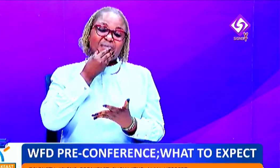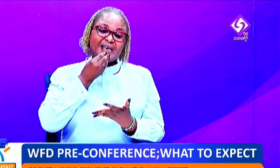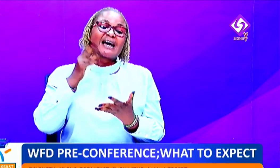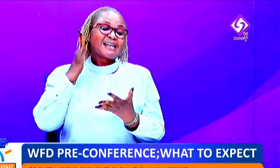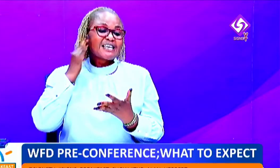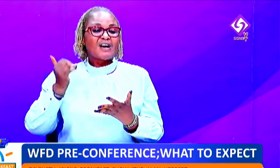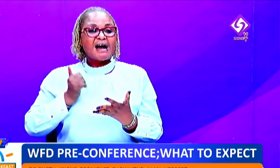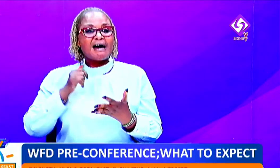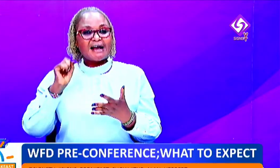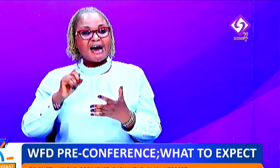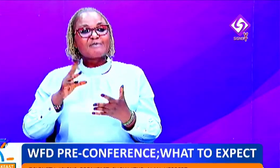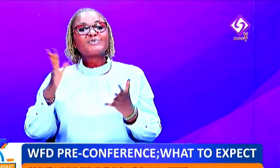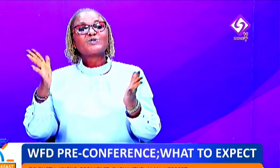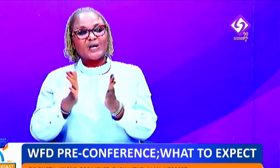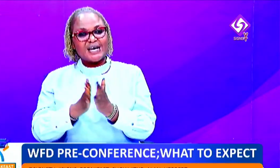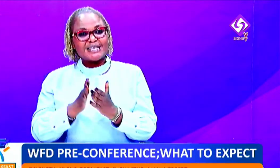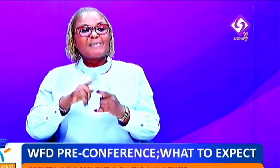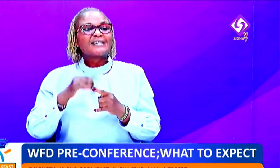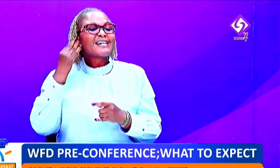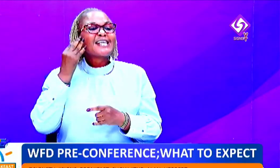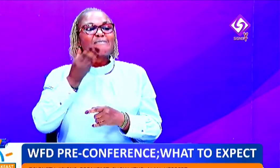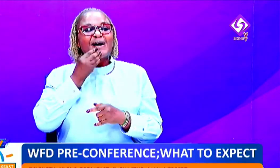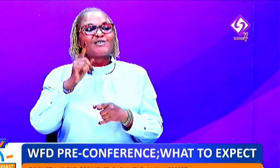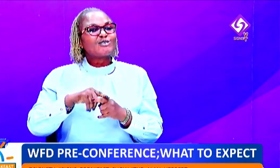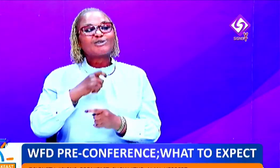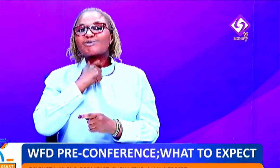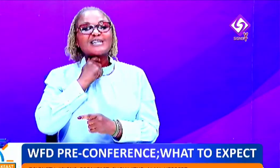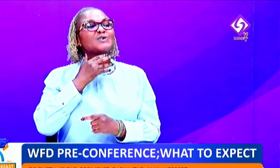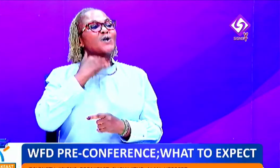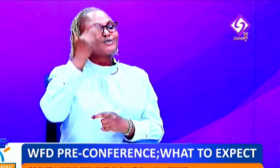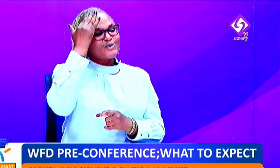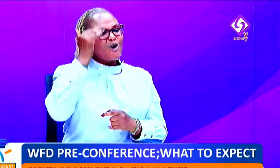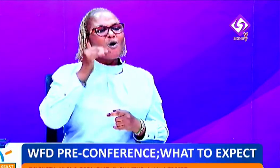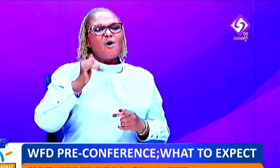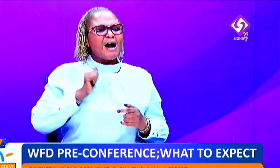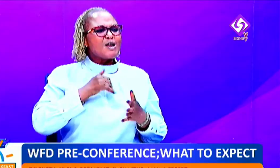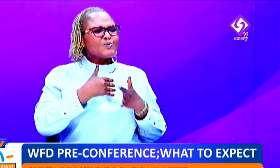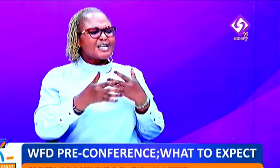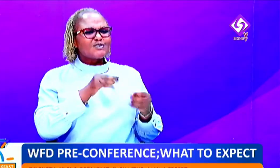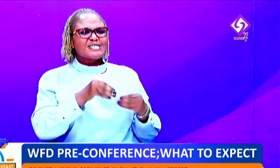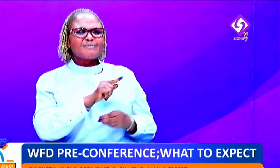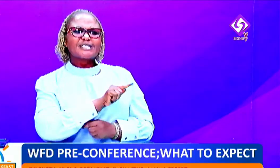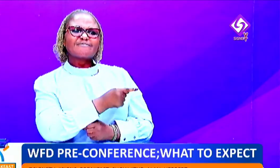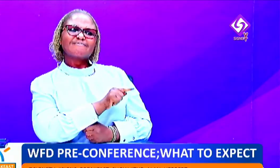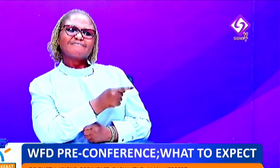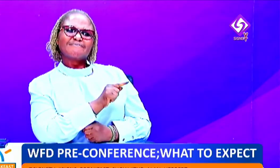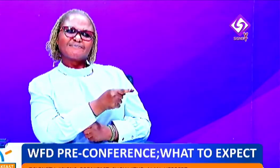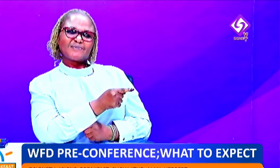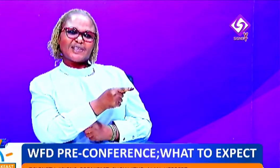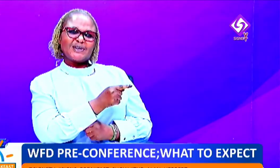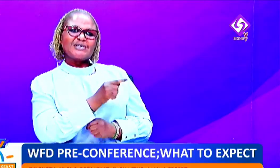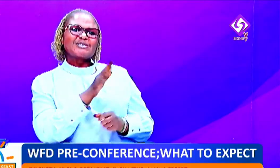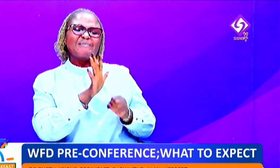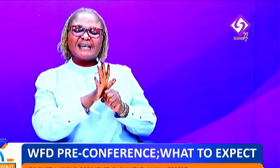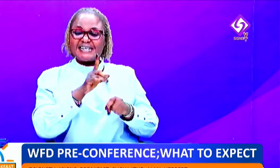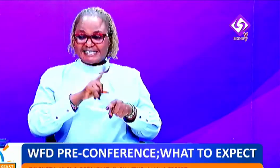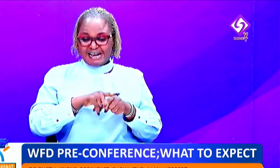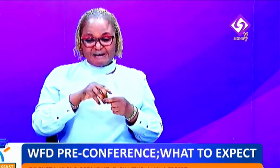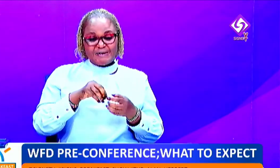vulnerable, because deaf men and deaf women can be together. They can marry because they're curious, you know, and even deaf men sometimes